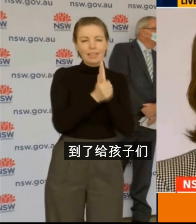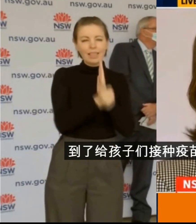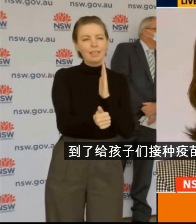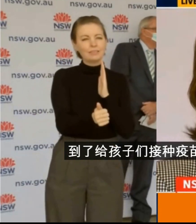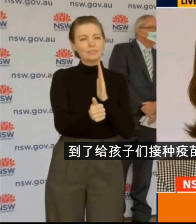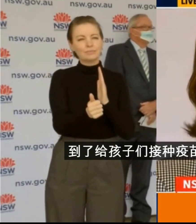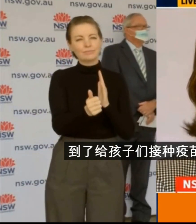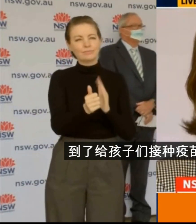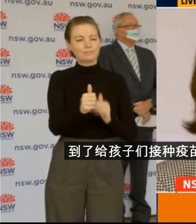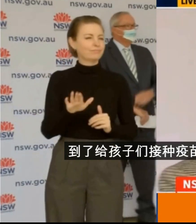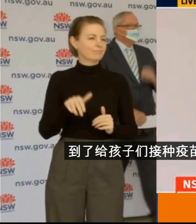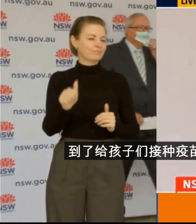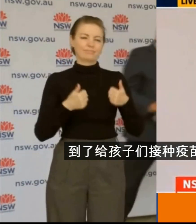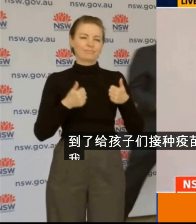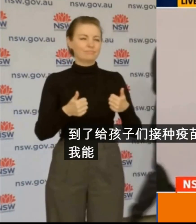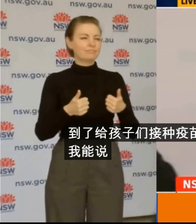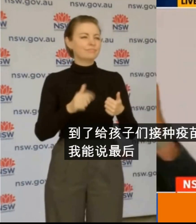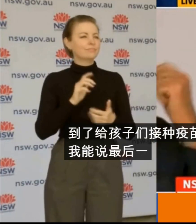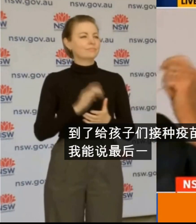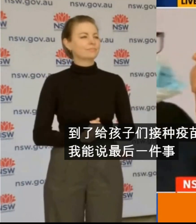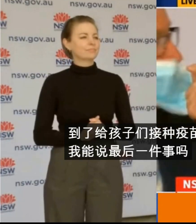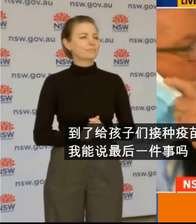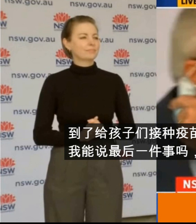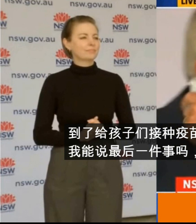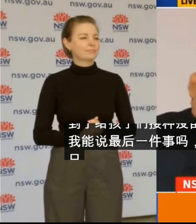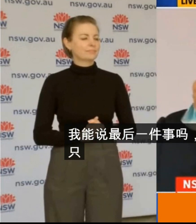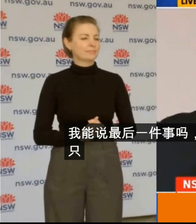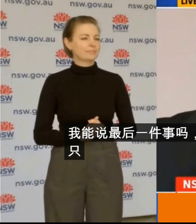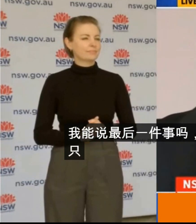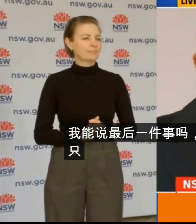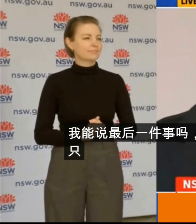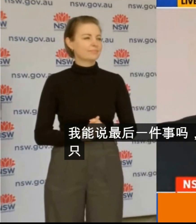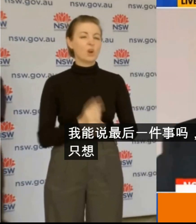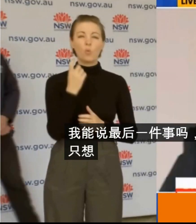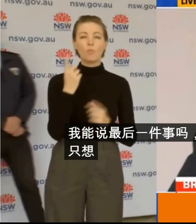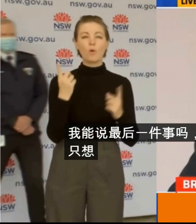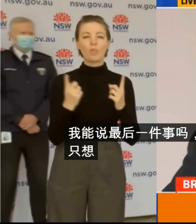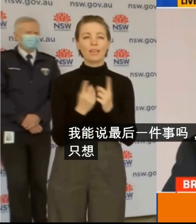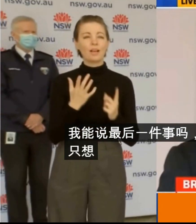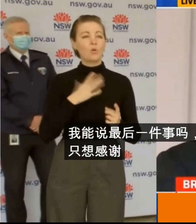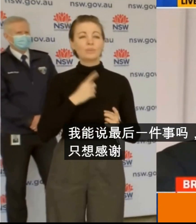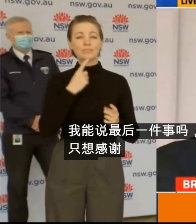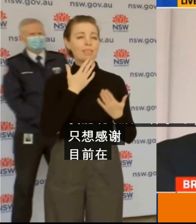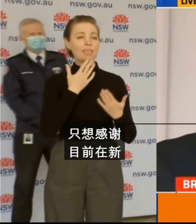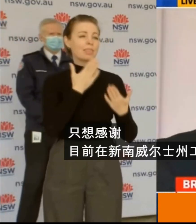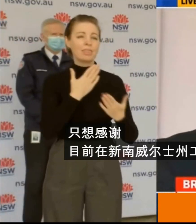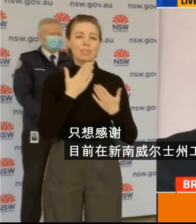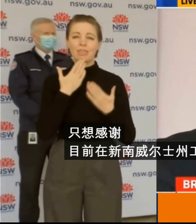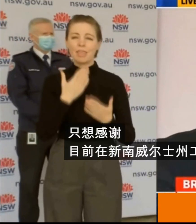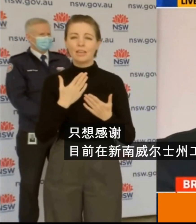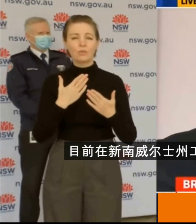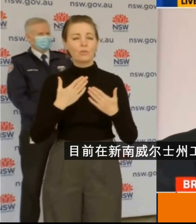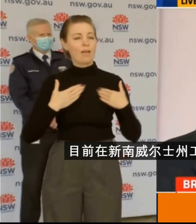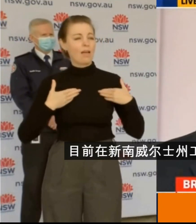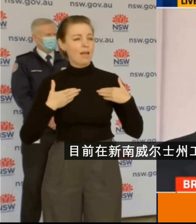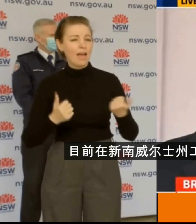time comes to vaccinate the kids. Can I just say one final thing? I just want to thank all of the health staff that are working right